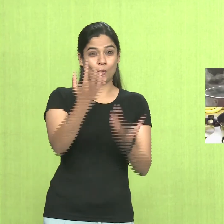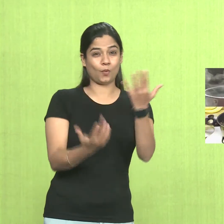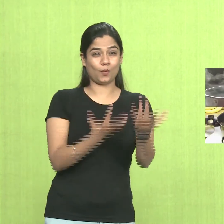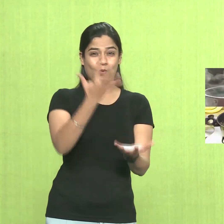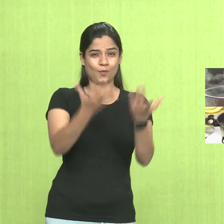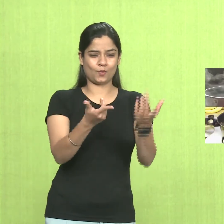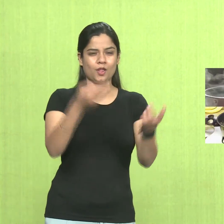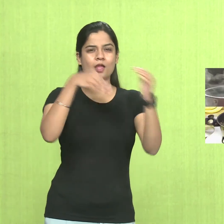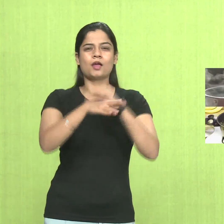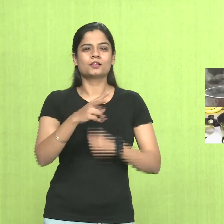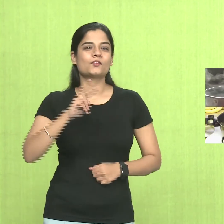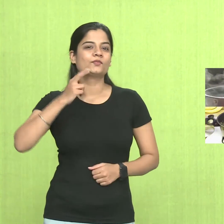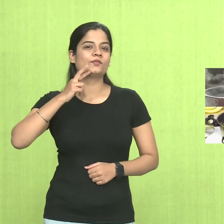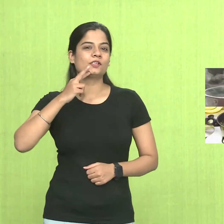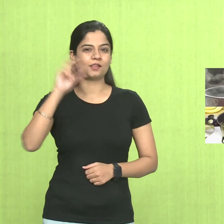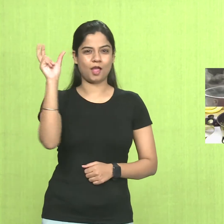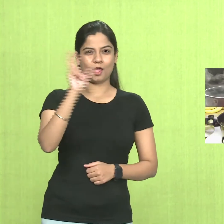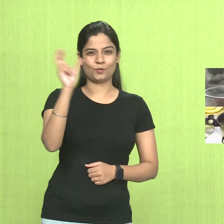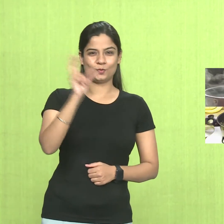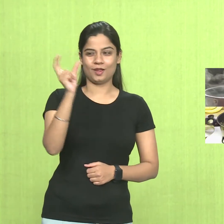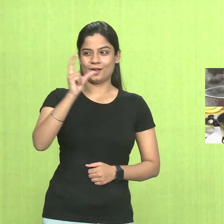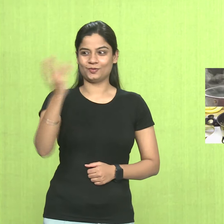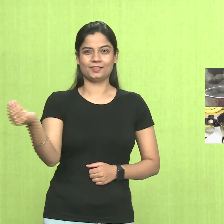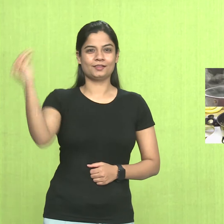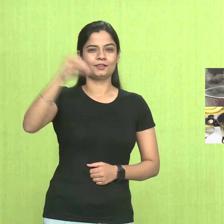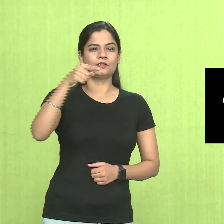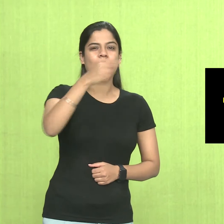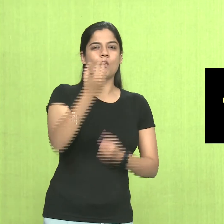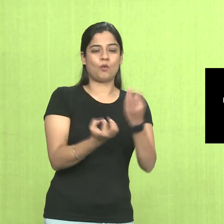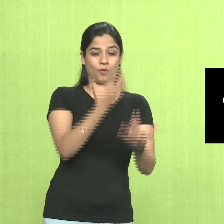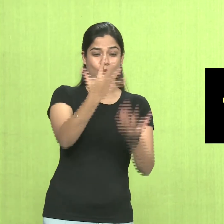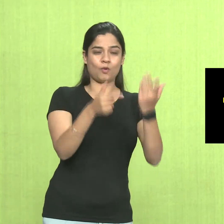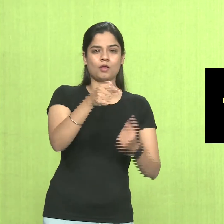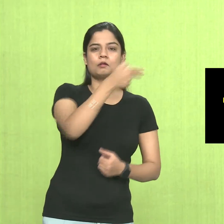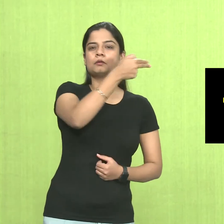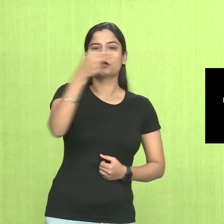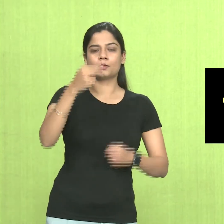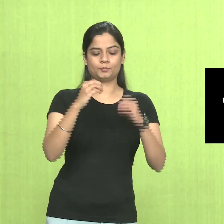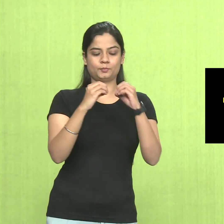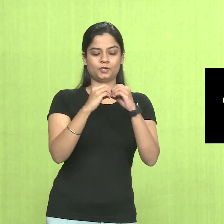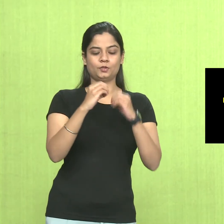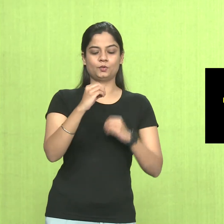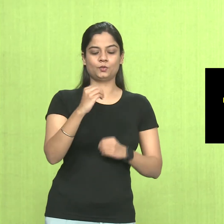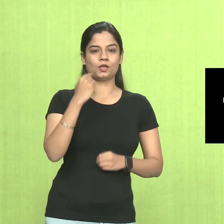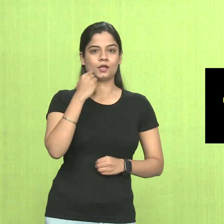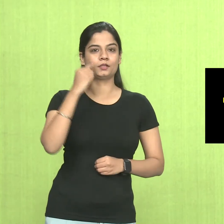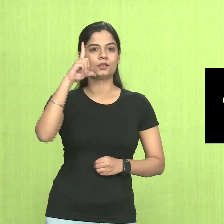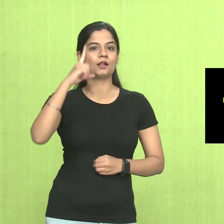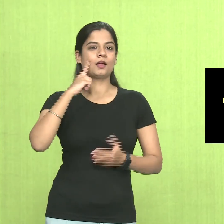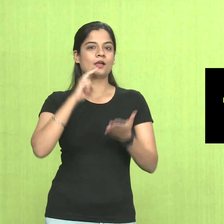Under moist category, the first one we are doing is boiling. For example, for potatoes, eggs, etc., we boil these kind